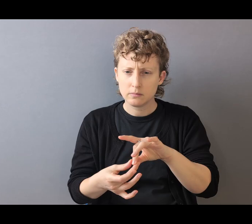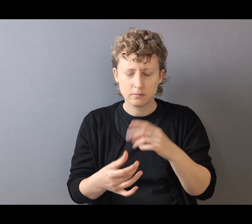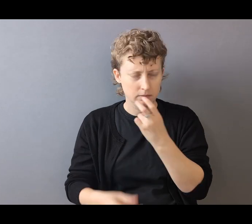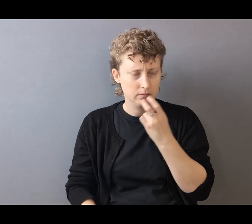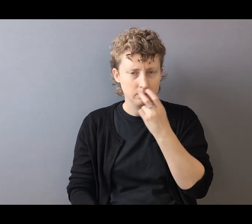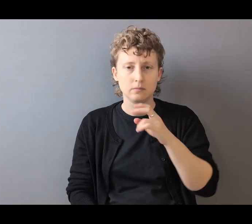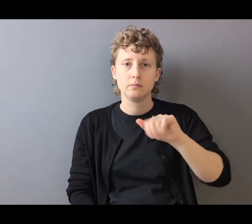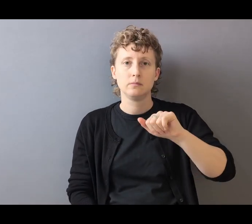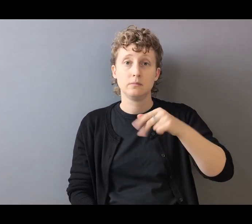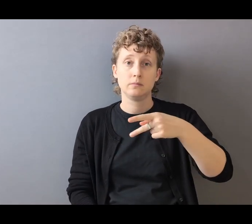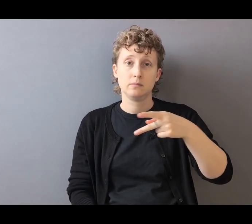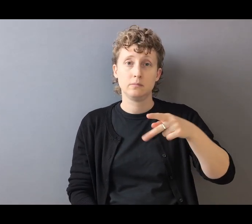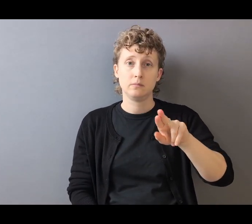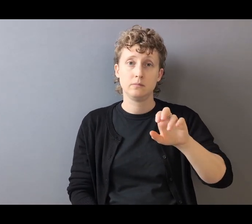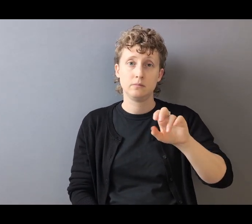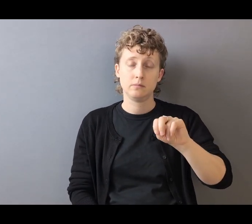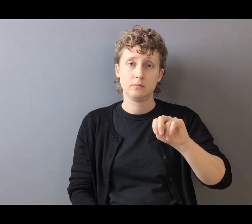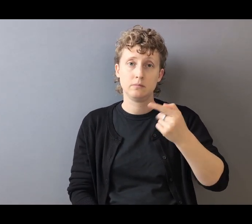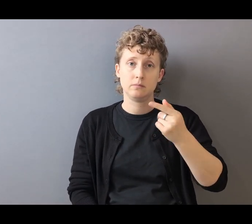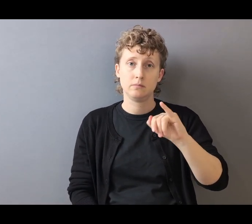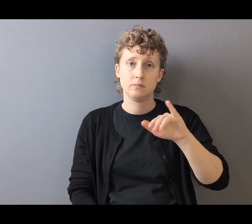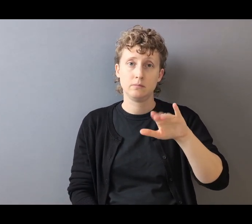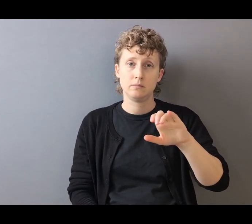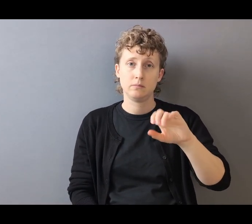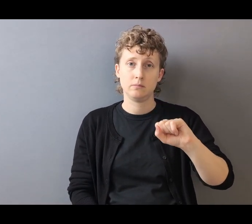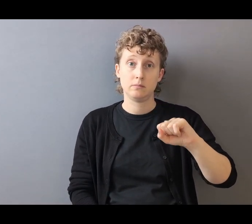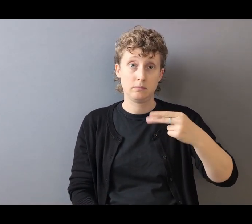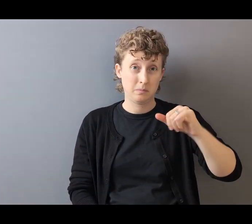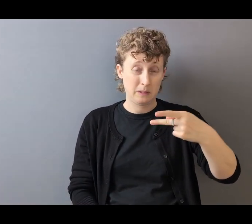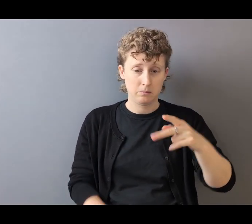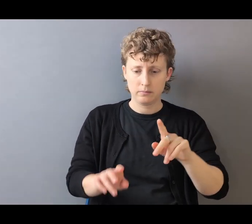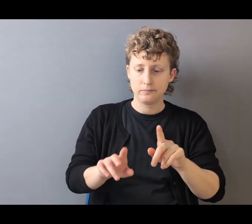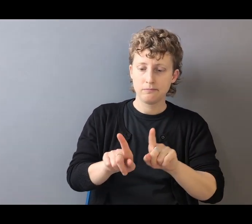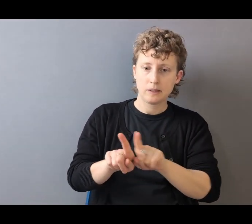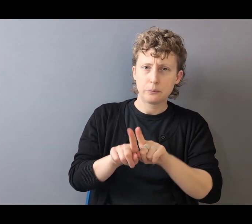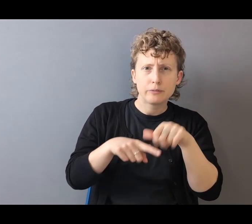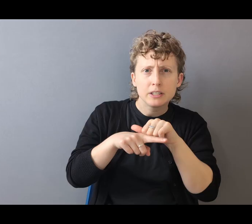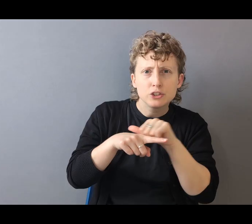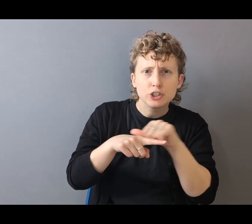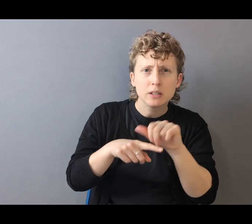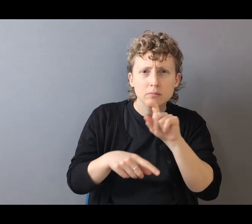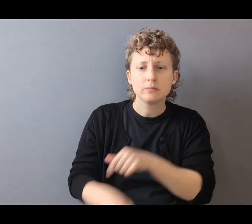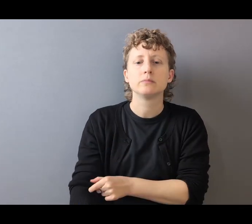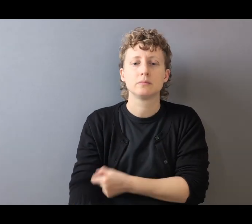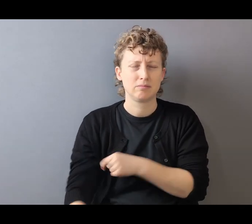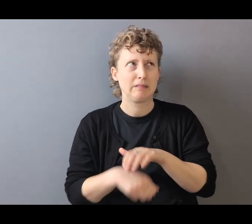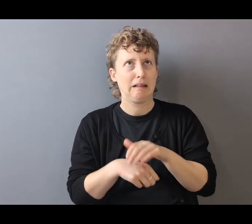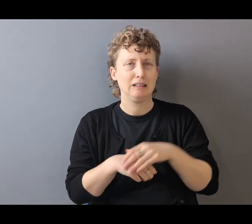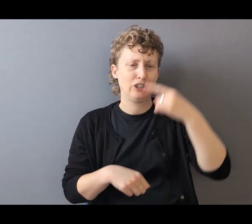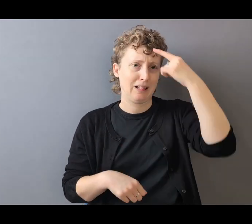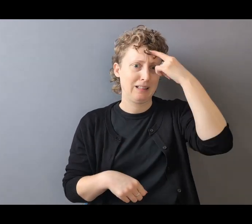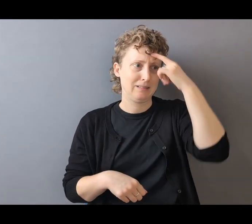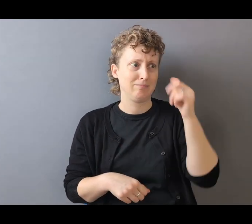I can't say that. Now I'm too tired, or it's too difficult. Apprenticeship, I think is the word in English that I'm